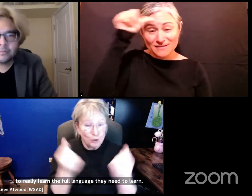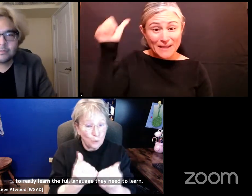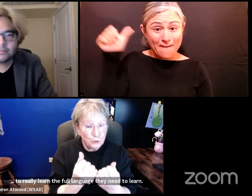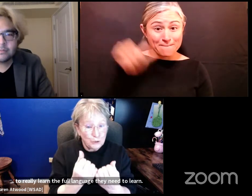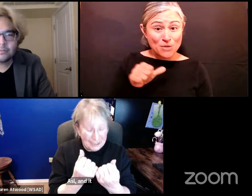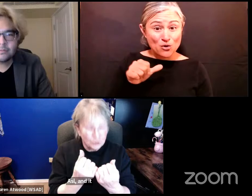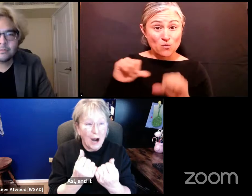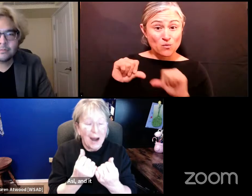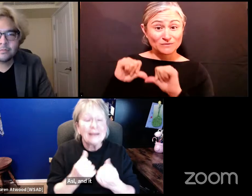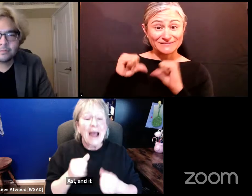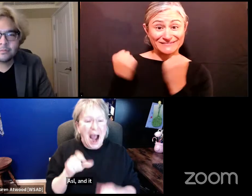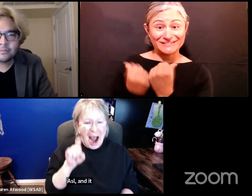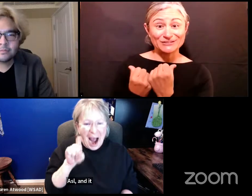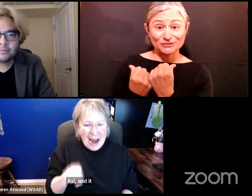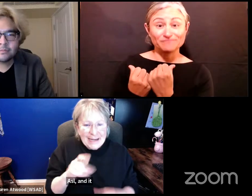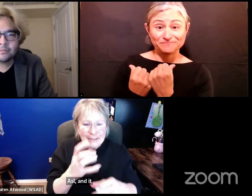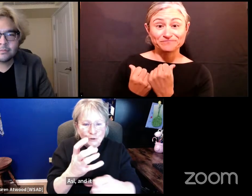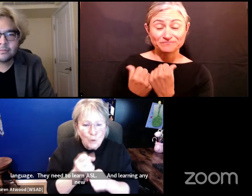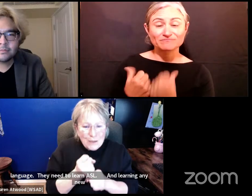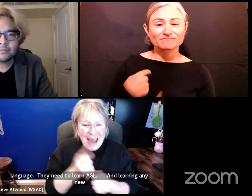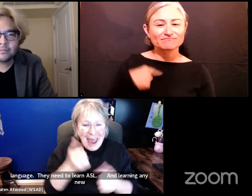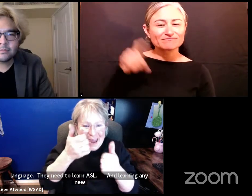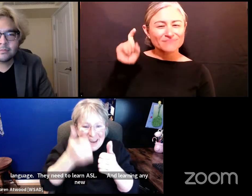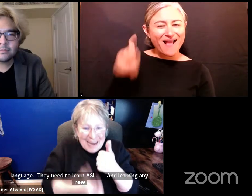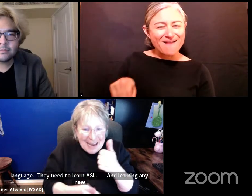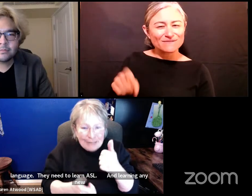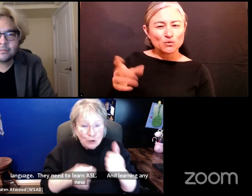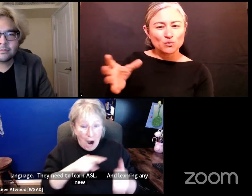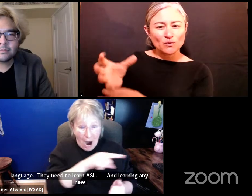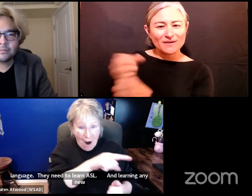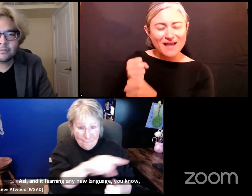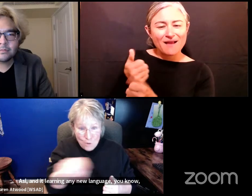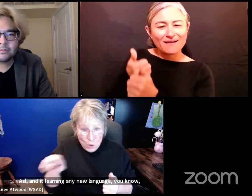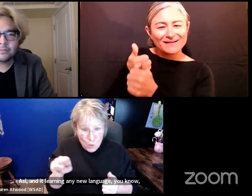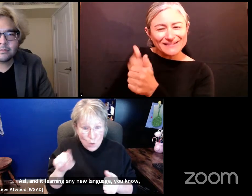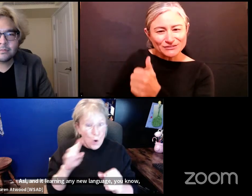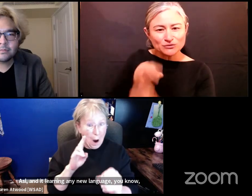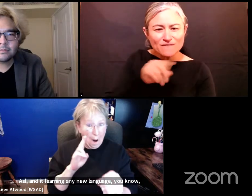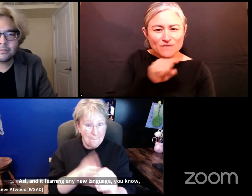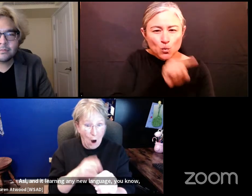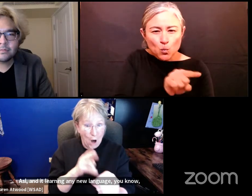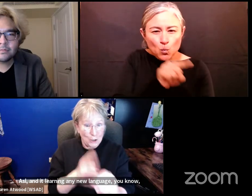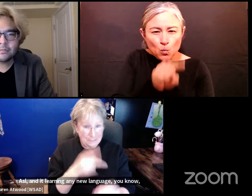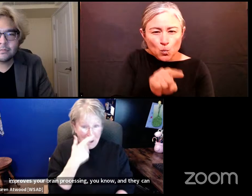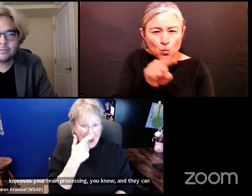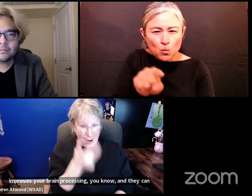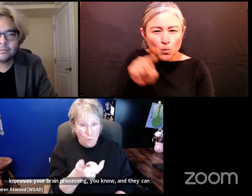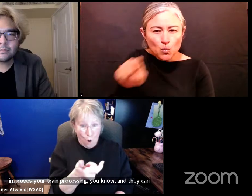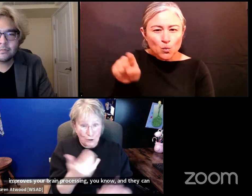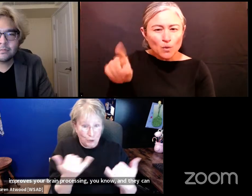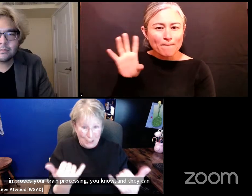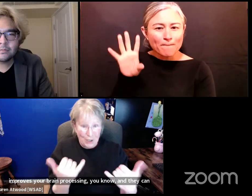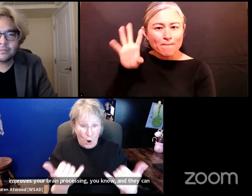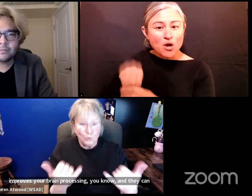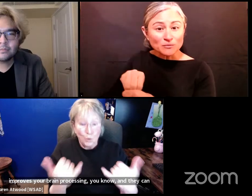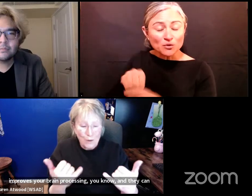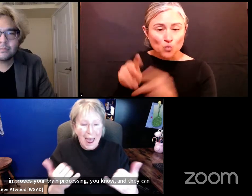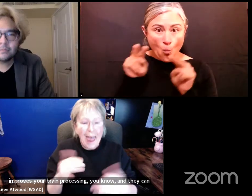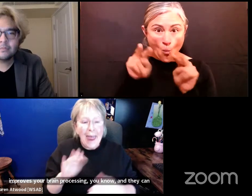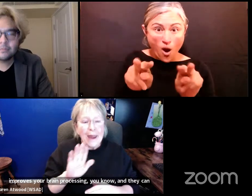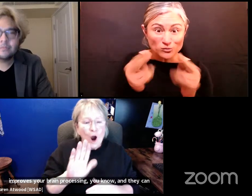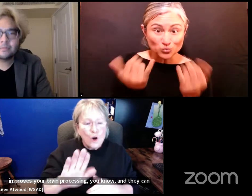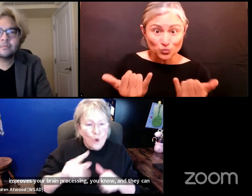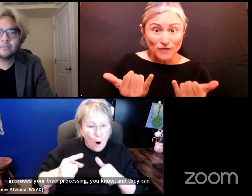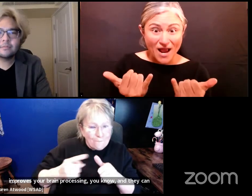for, about Alzheimer's agency. I need to get each of you